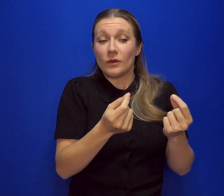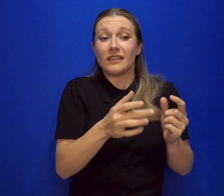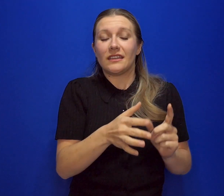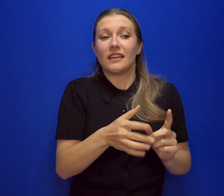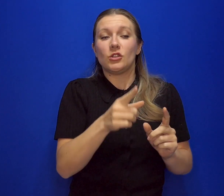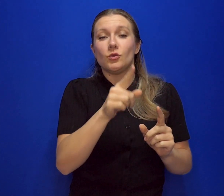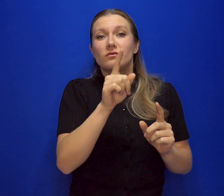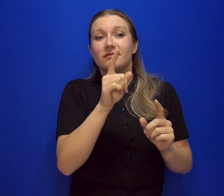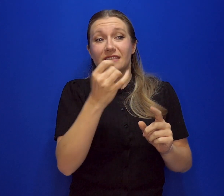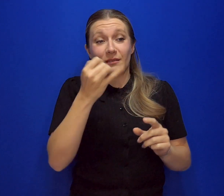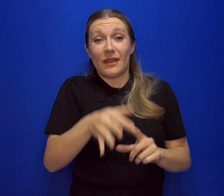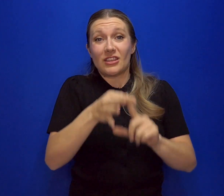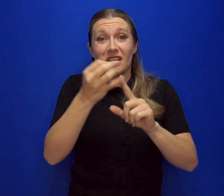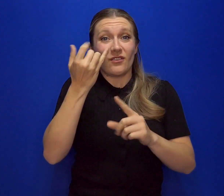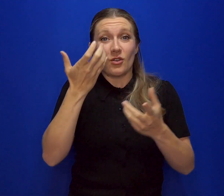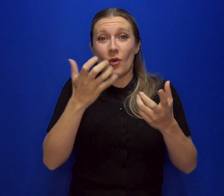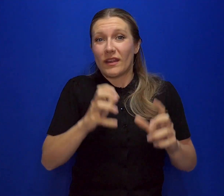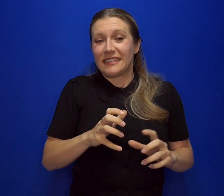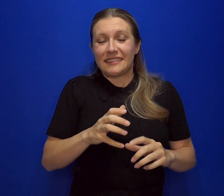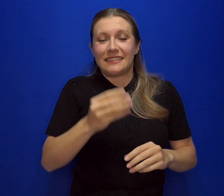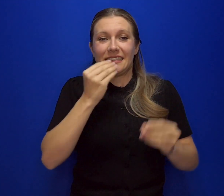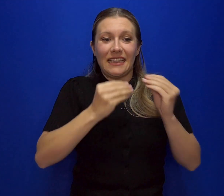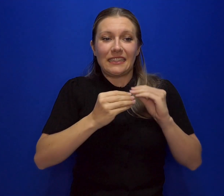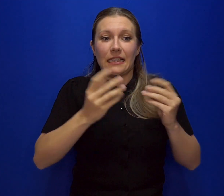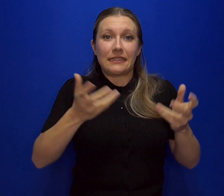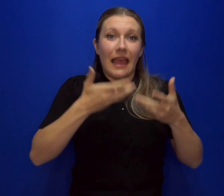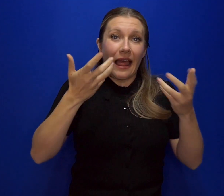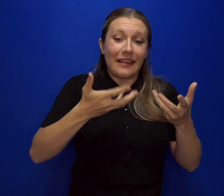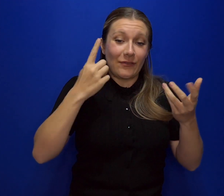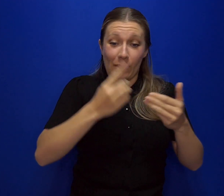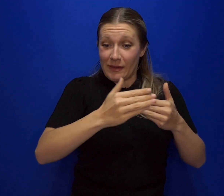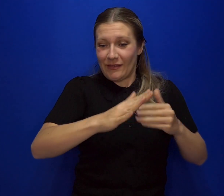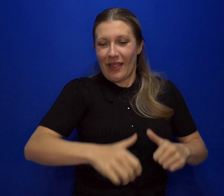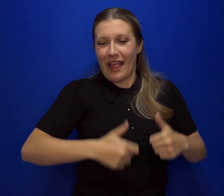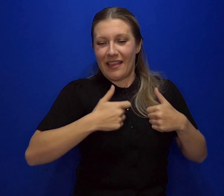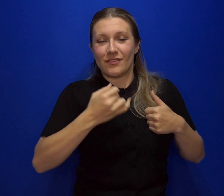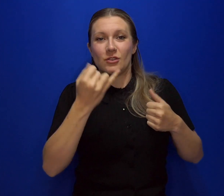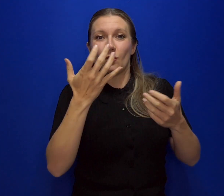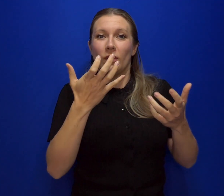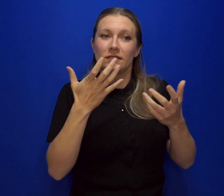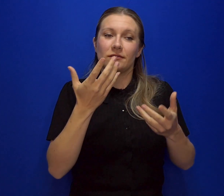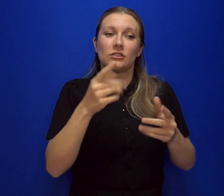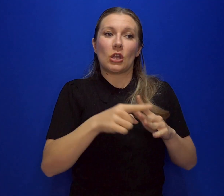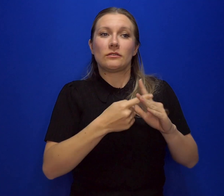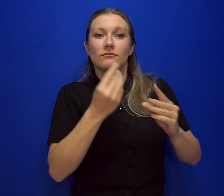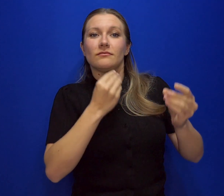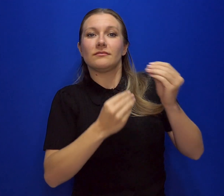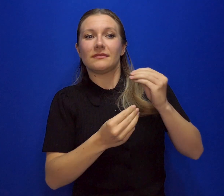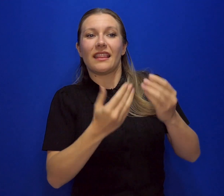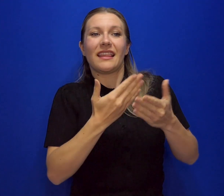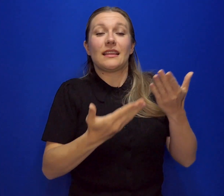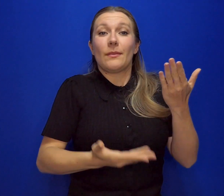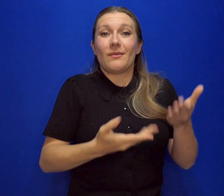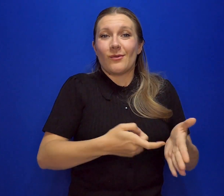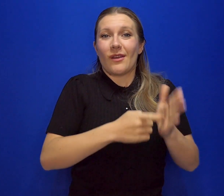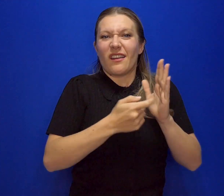just don't want to eat lettuce salads your entire life and you want to gravitate into other things that may require more